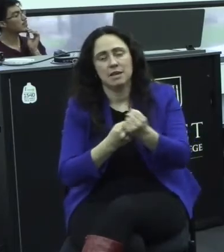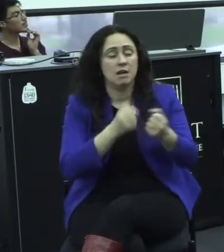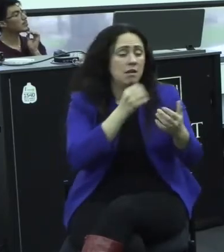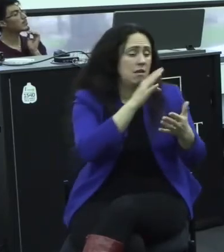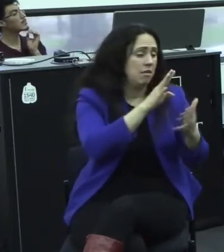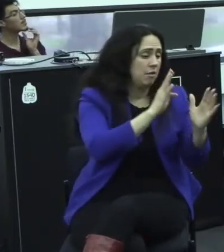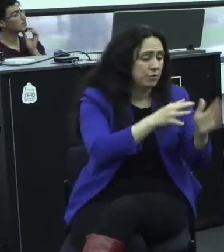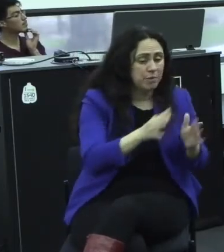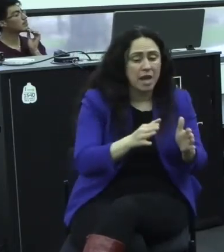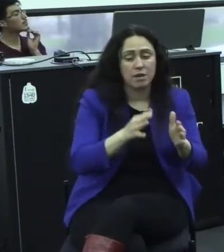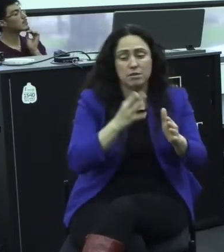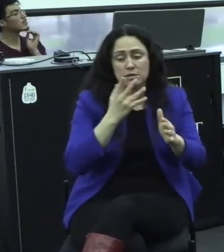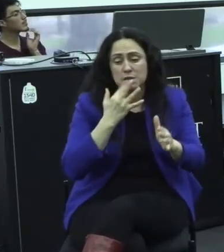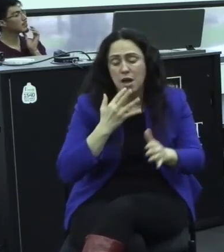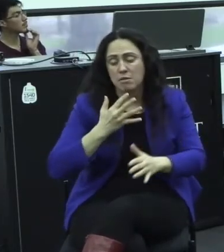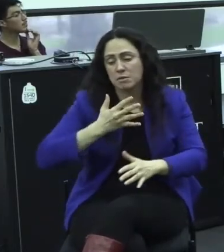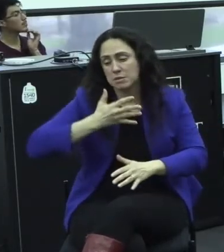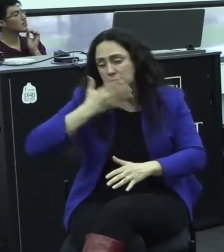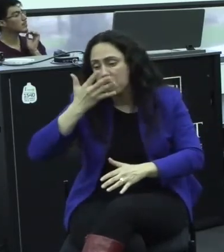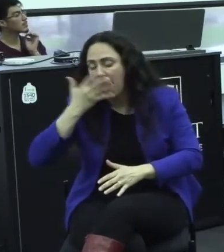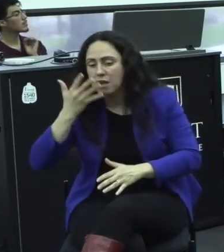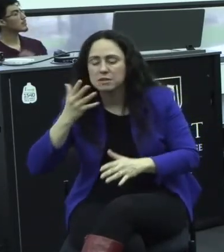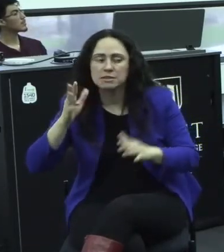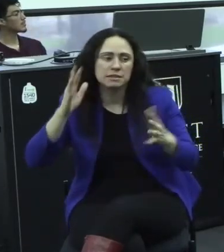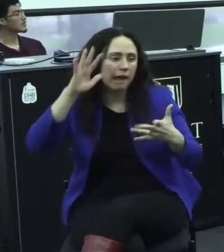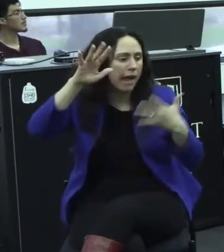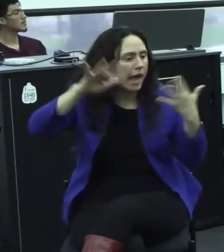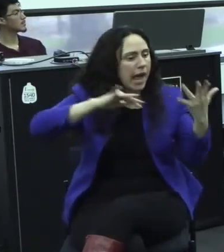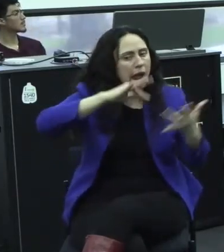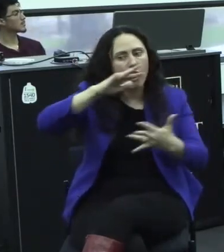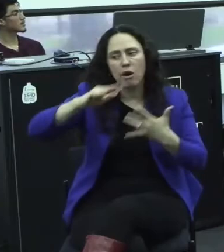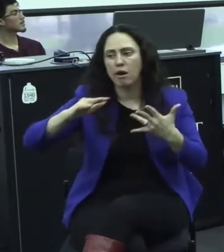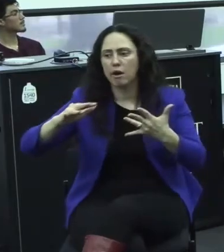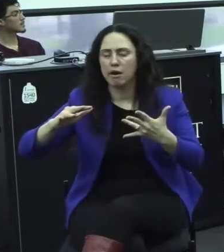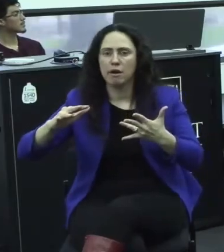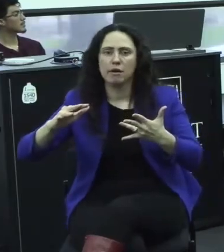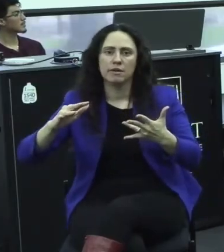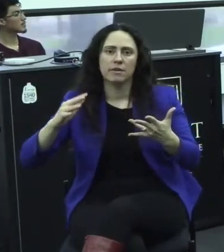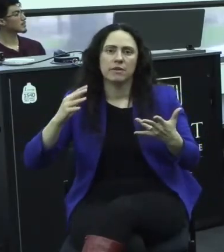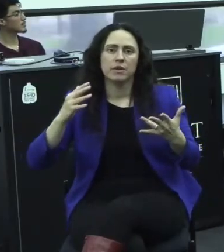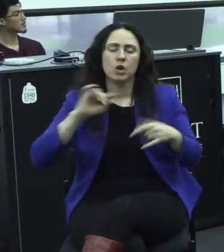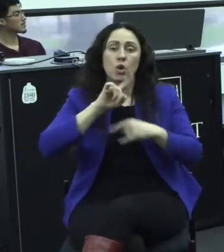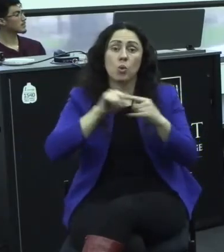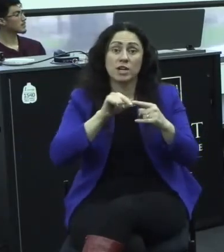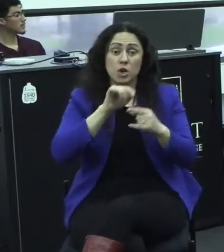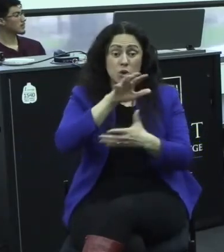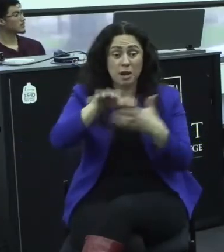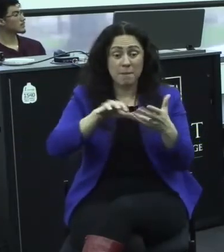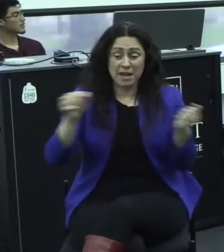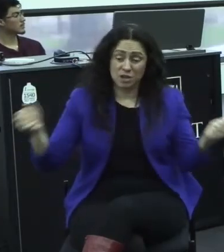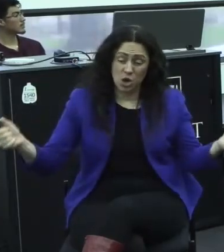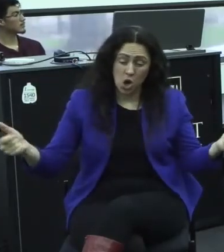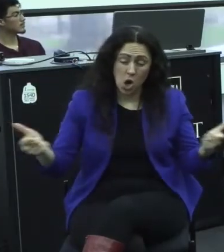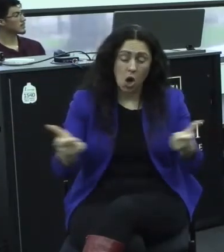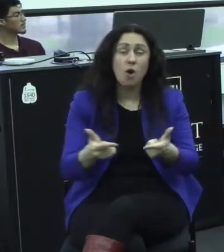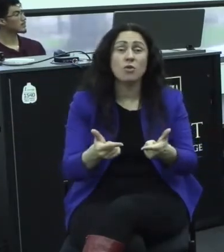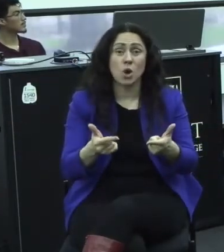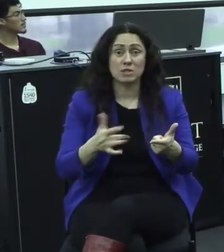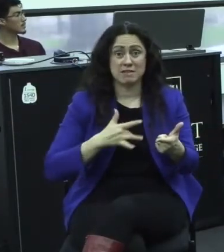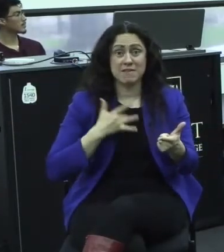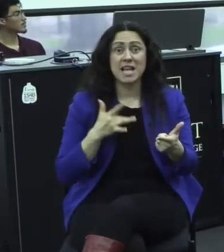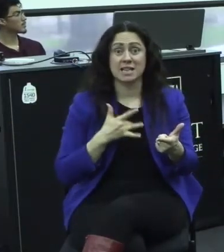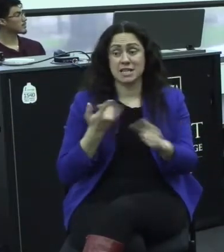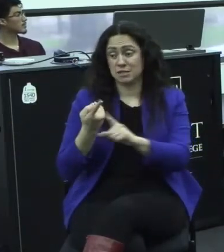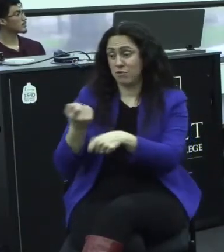there's colors, there's smells, there's air, there's views. When you combine all those